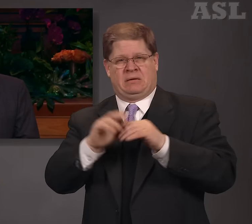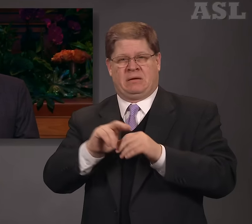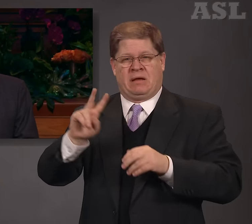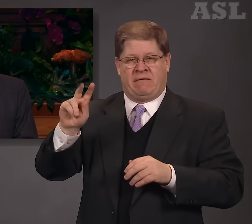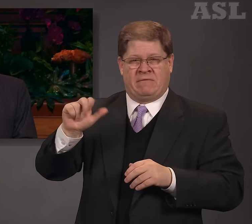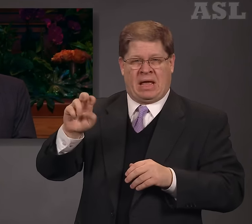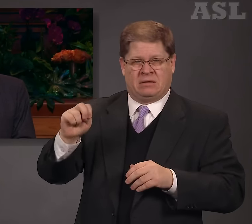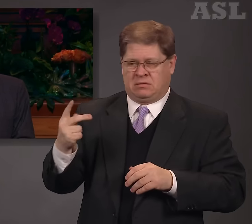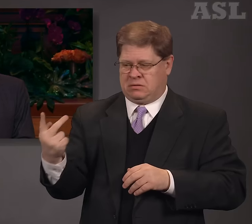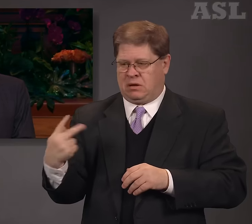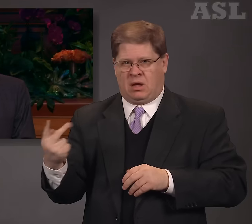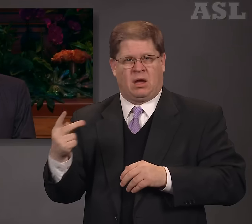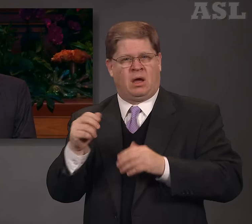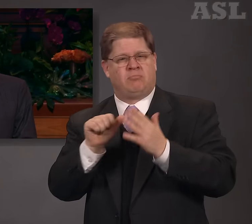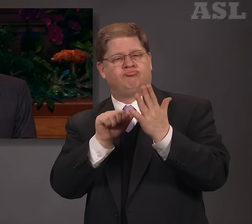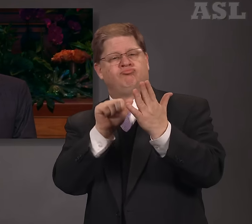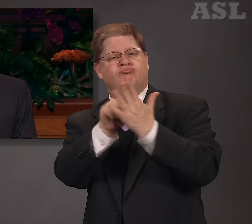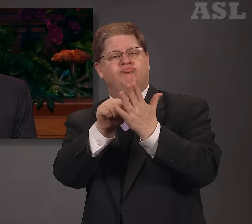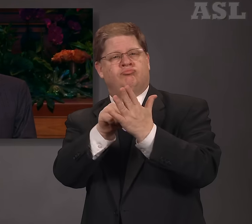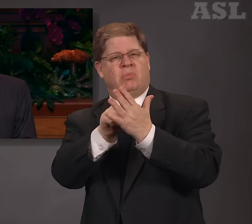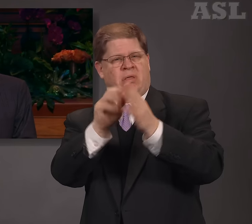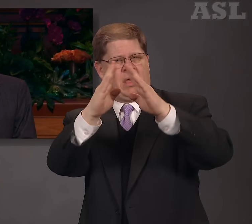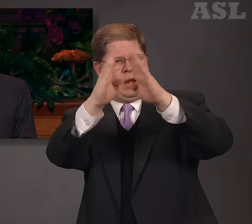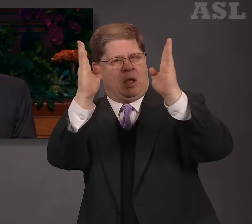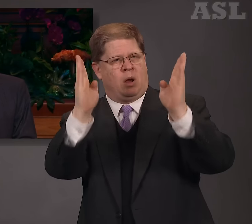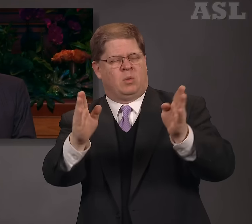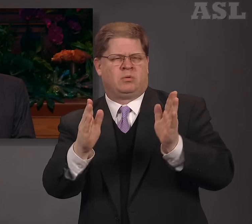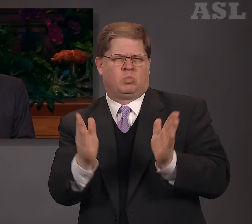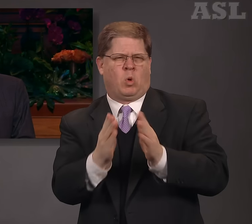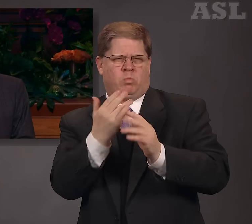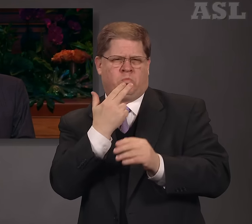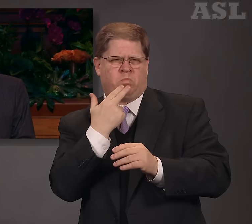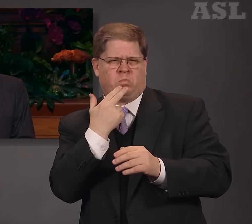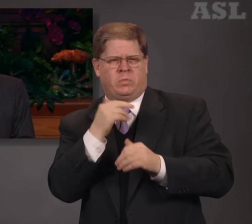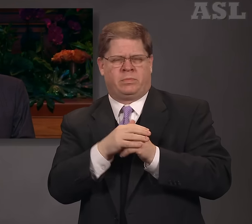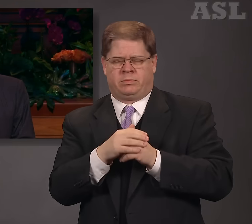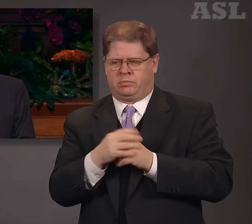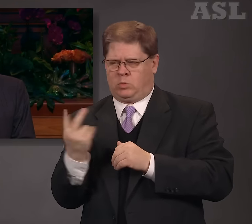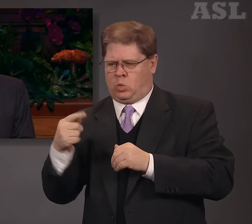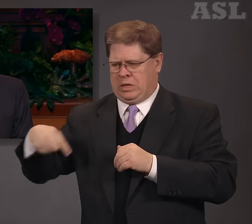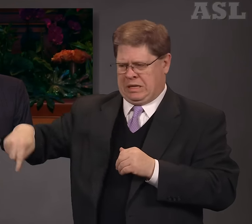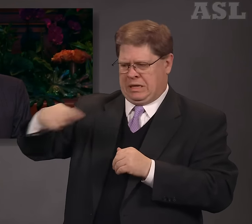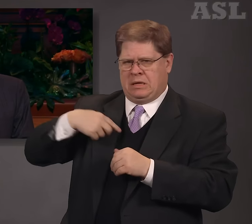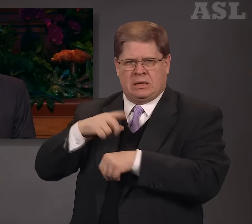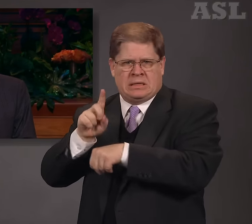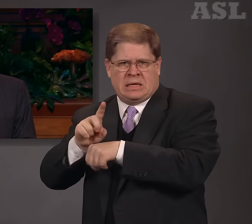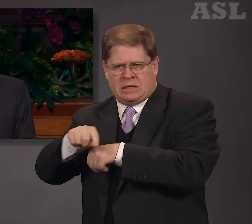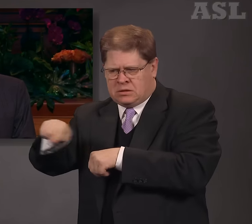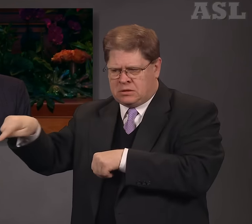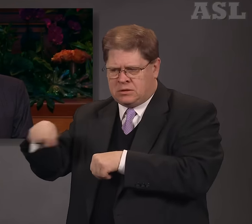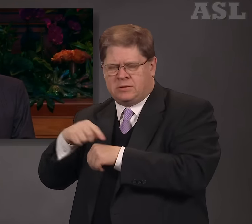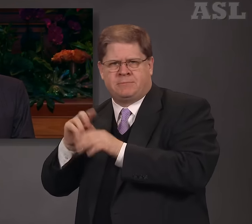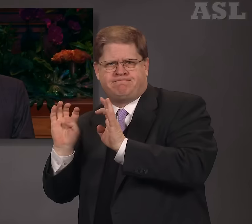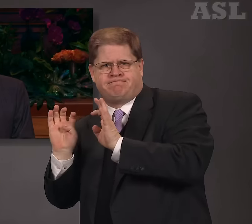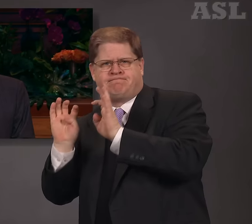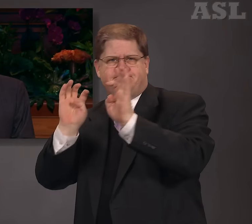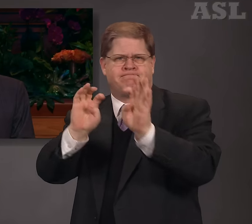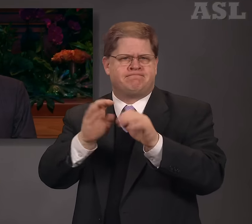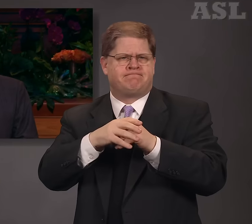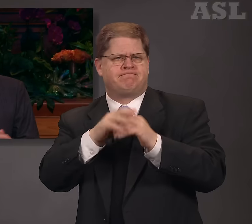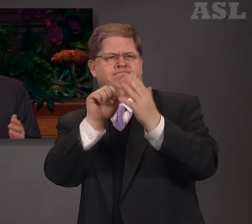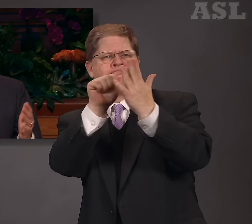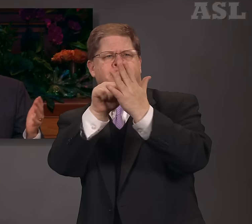I knocked on the door of a small, humble home. We and other deacons in the quorum had come to expect the